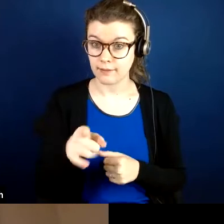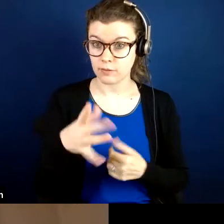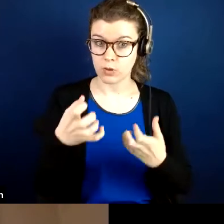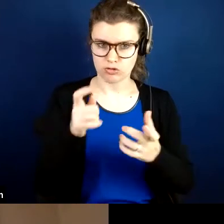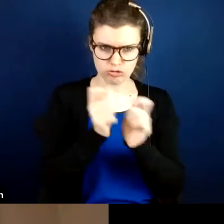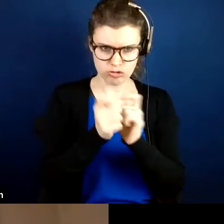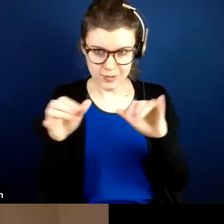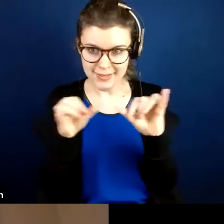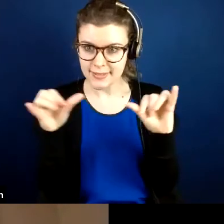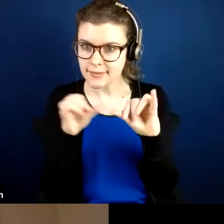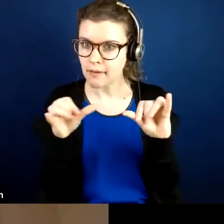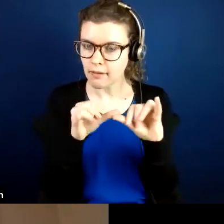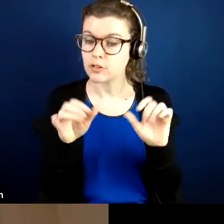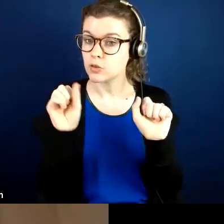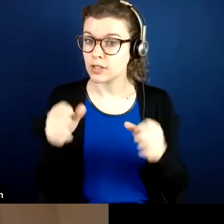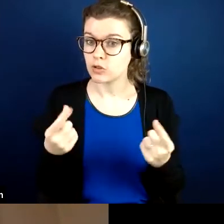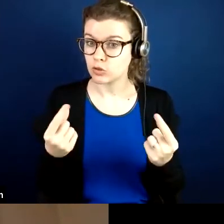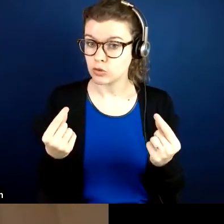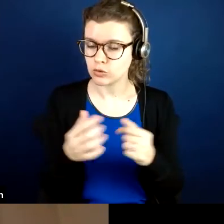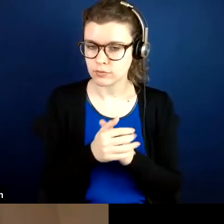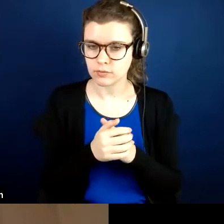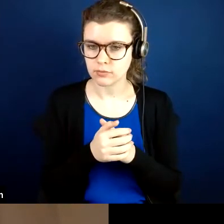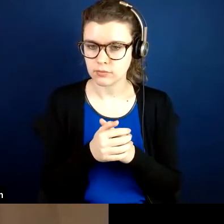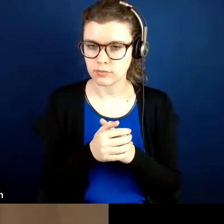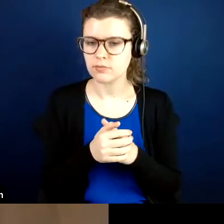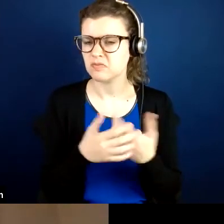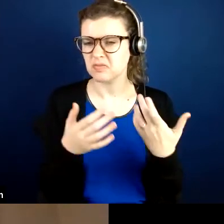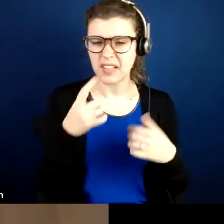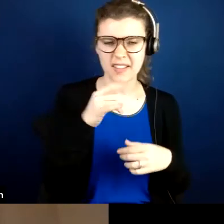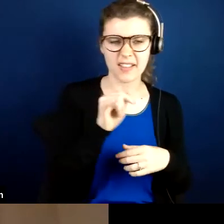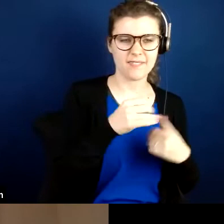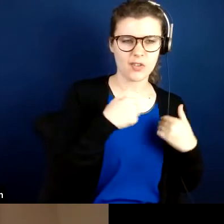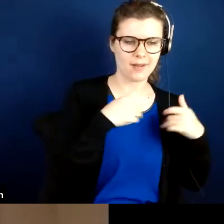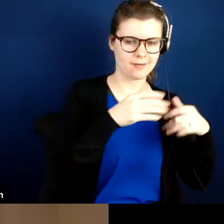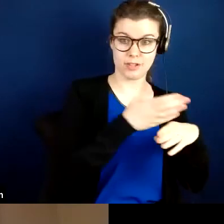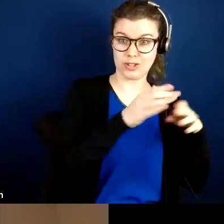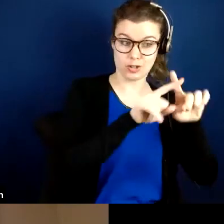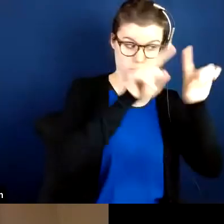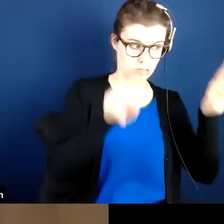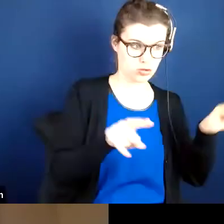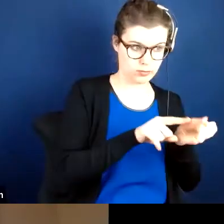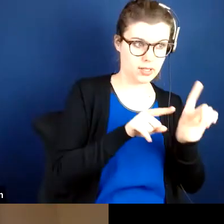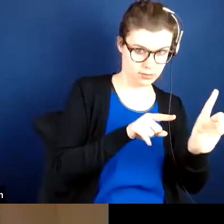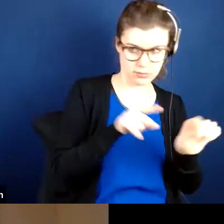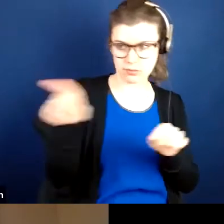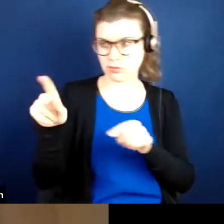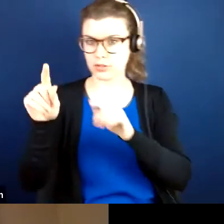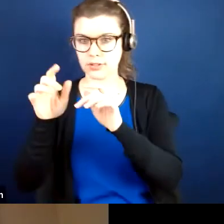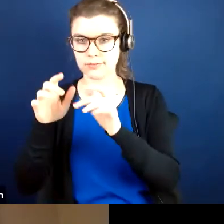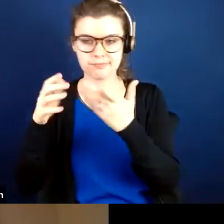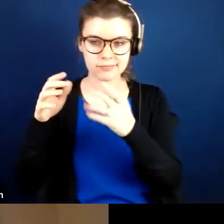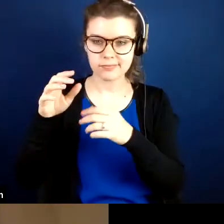of the screen, if slides are shown, you can select the line in the middle to make the